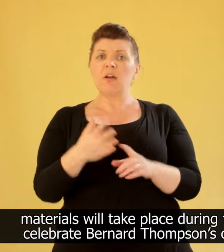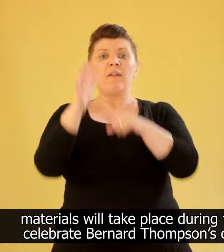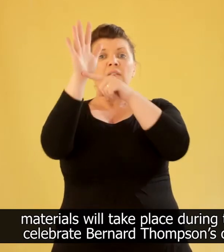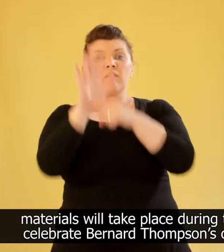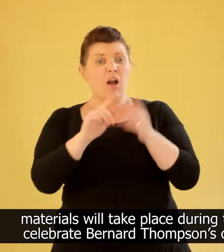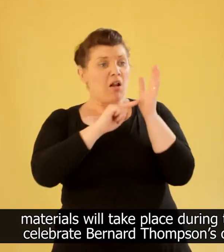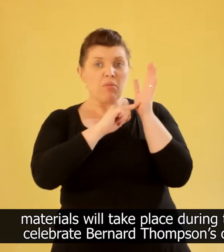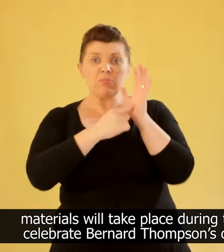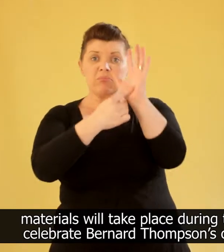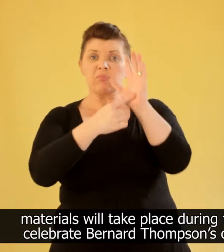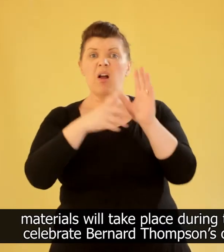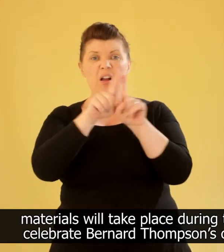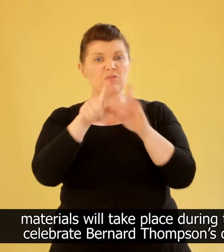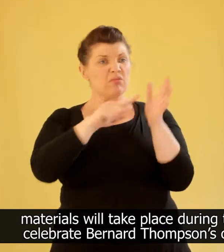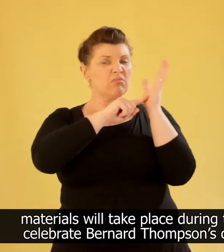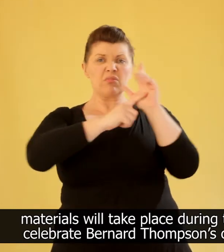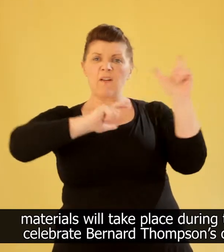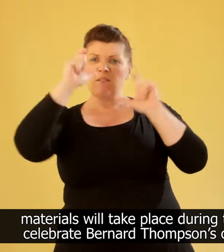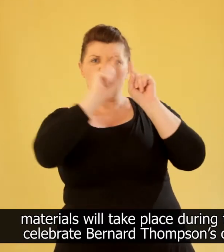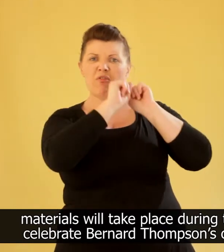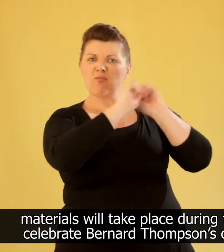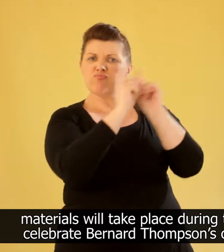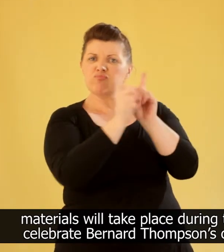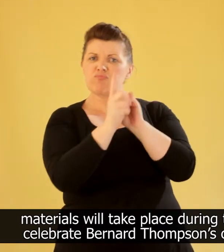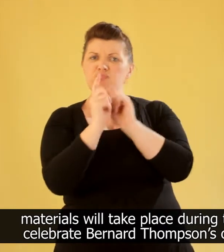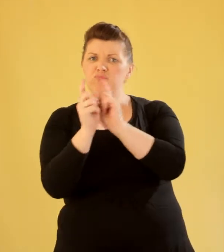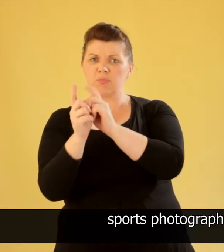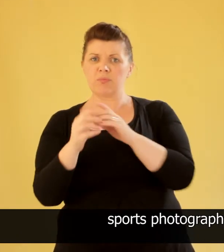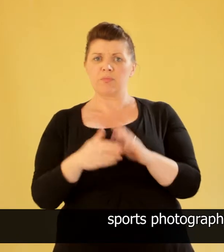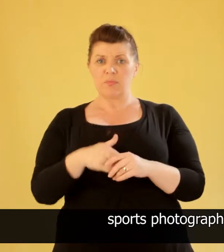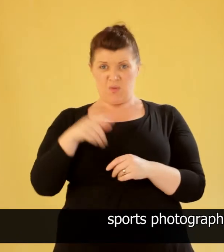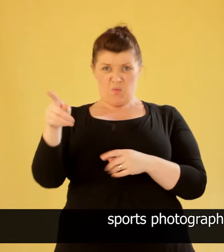will take place during the summer to celebrate Bernard Thompson's contribution to sports photography.